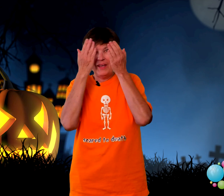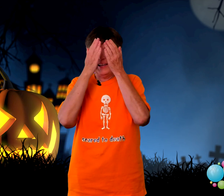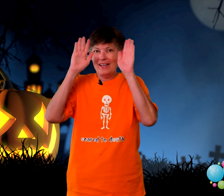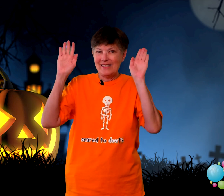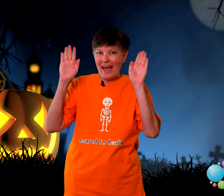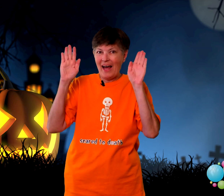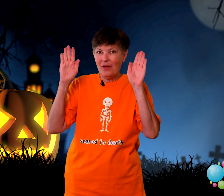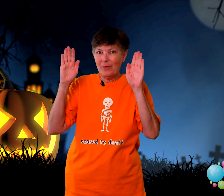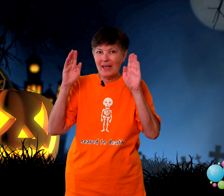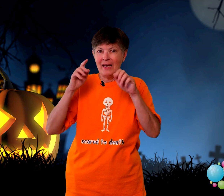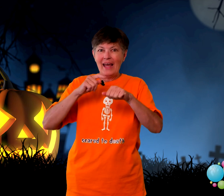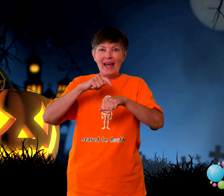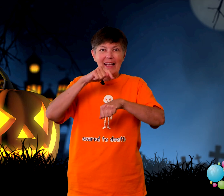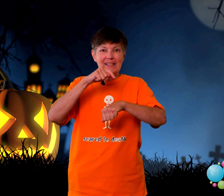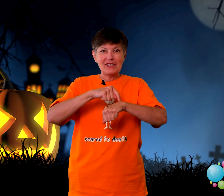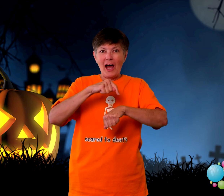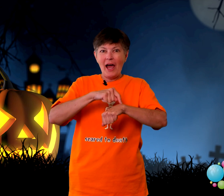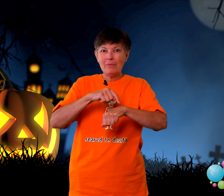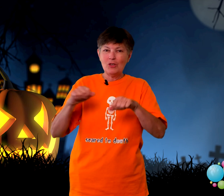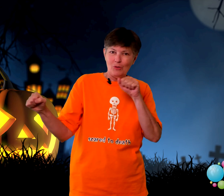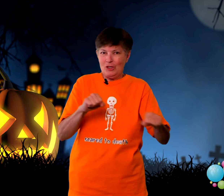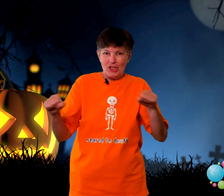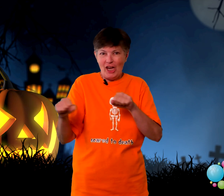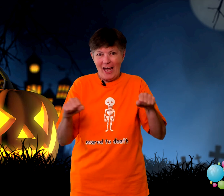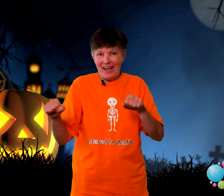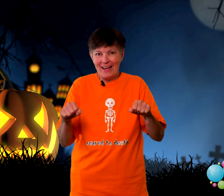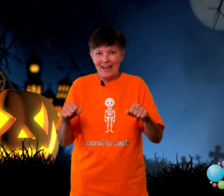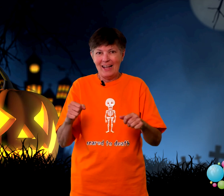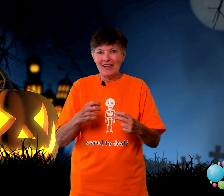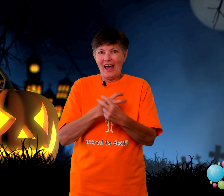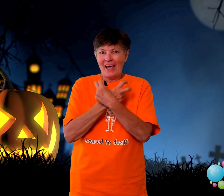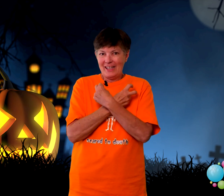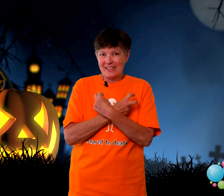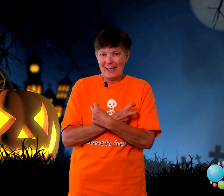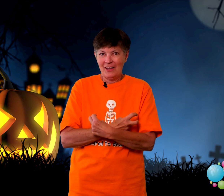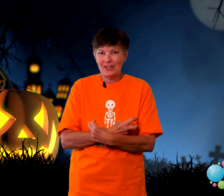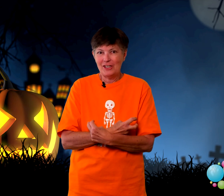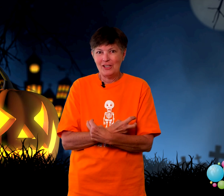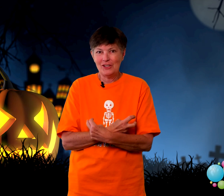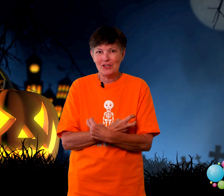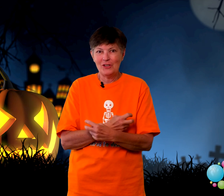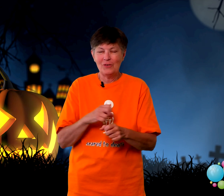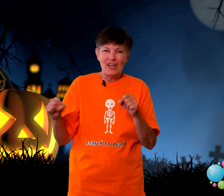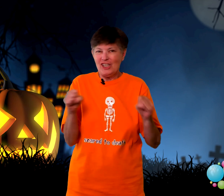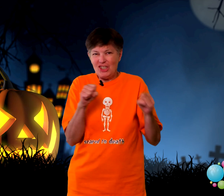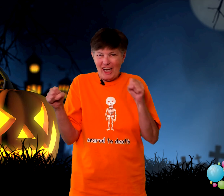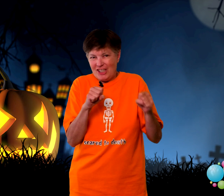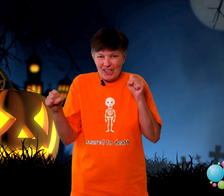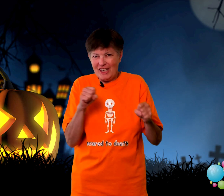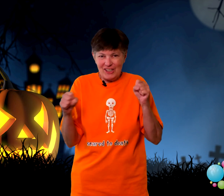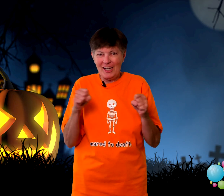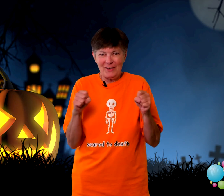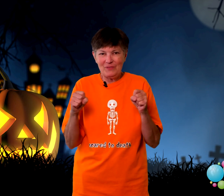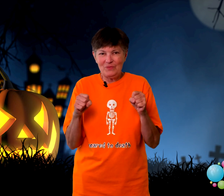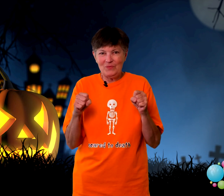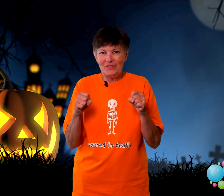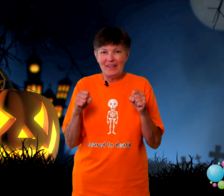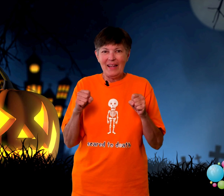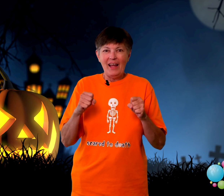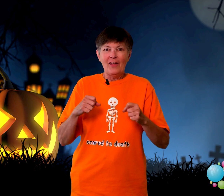Halloween, it's Halloween, it's time to shake like skeletons do. Shake, shake, shake.